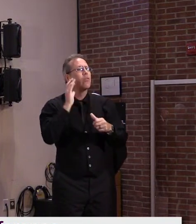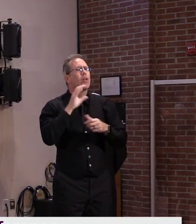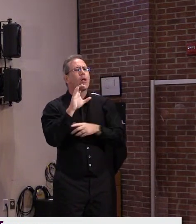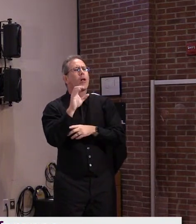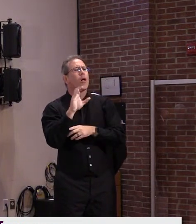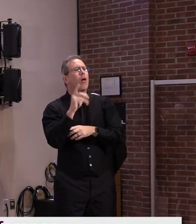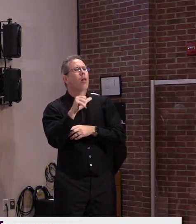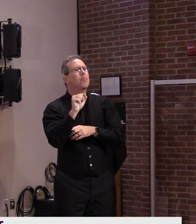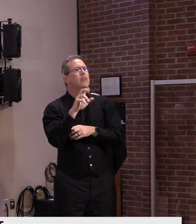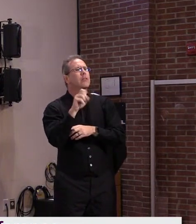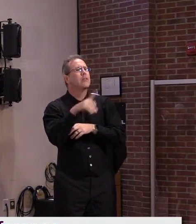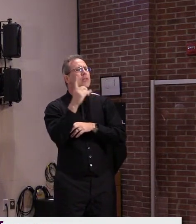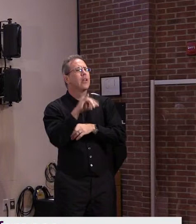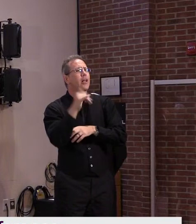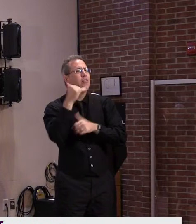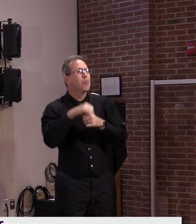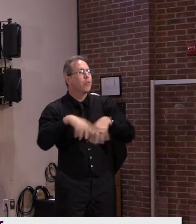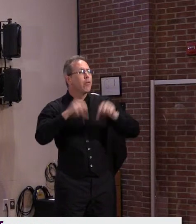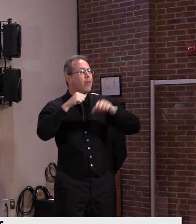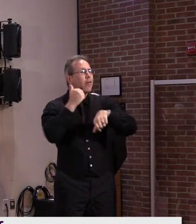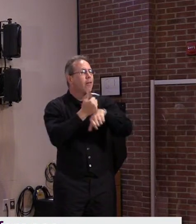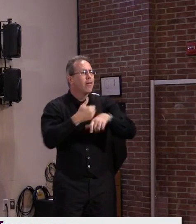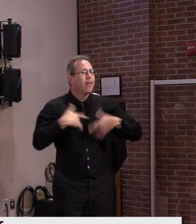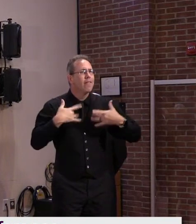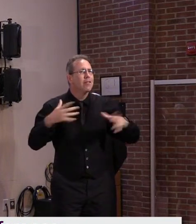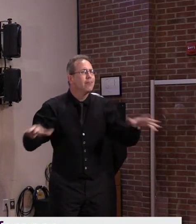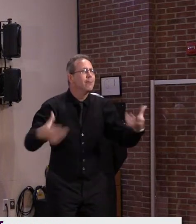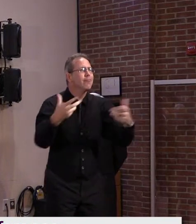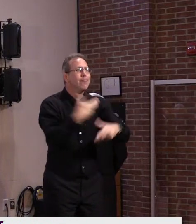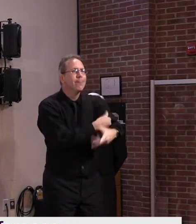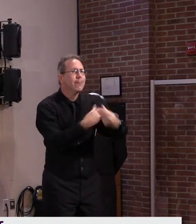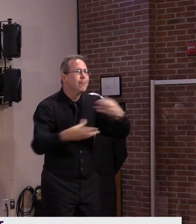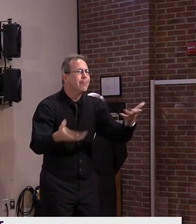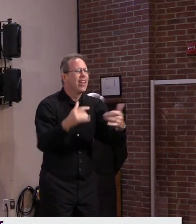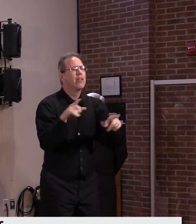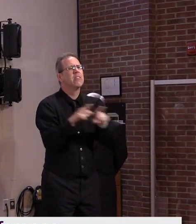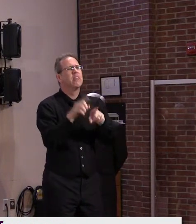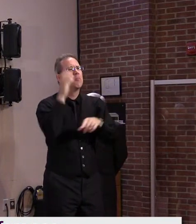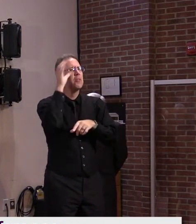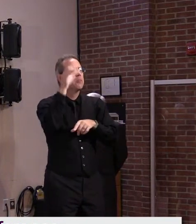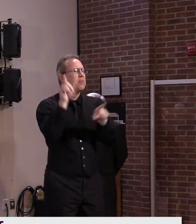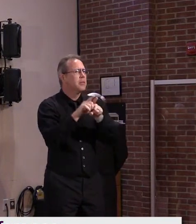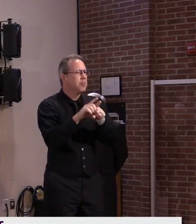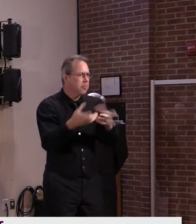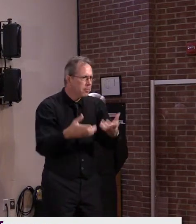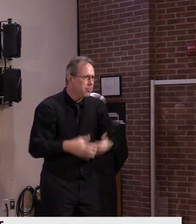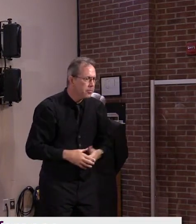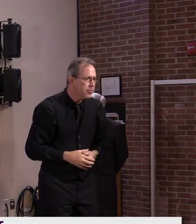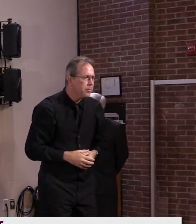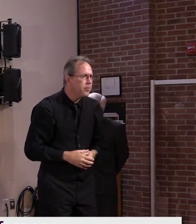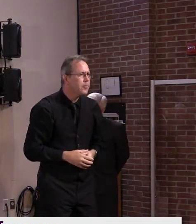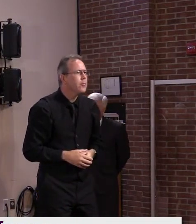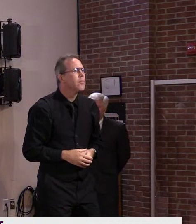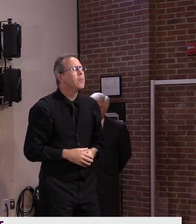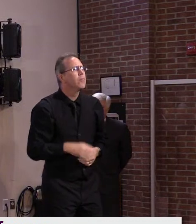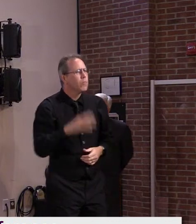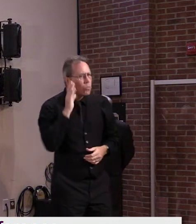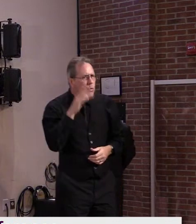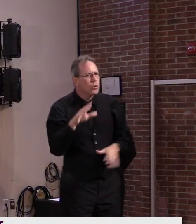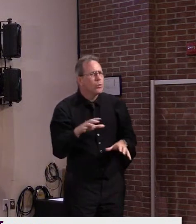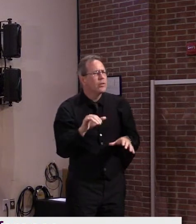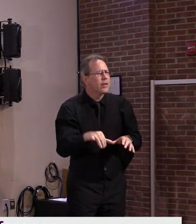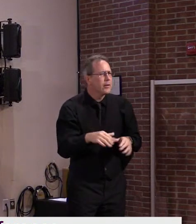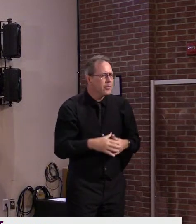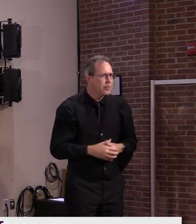there are some other activities planned which will include opportunities for boosters for that population.